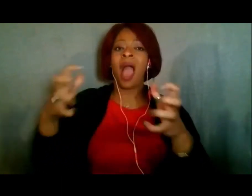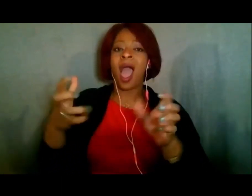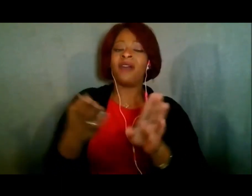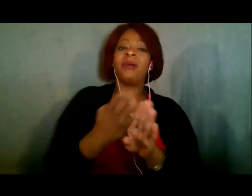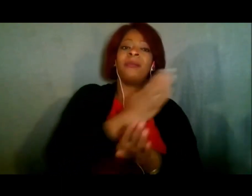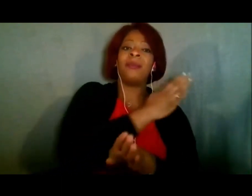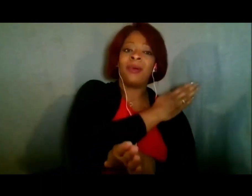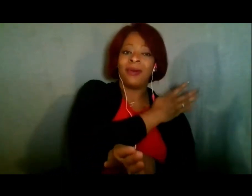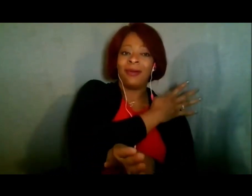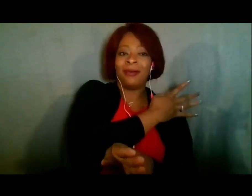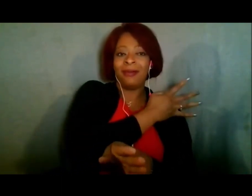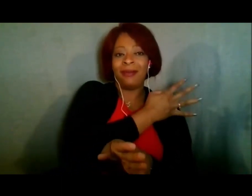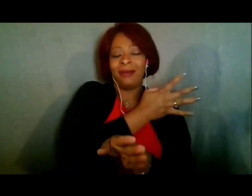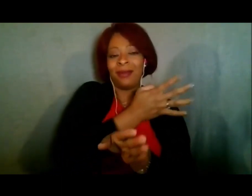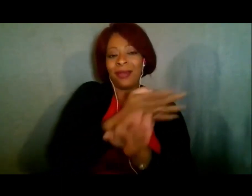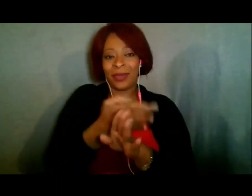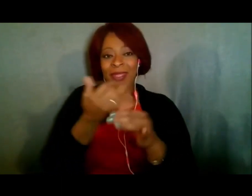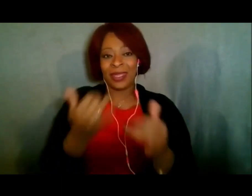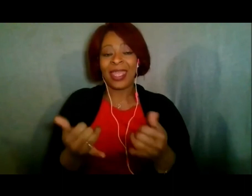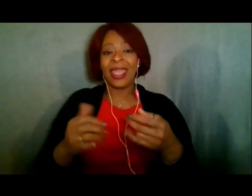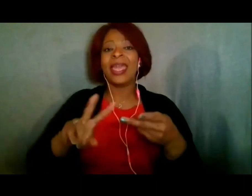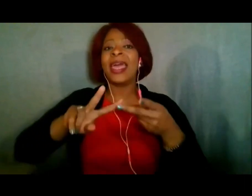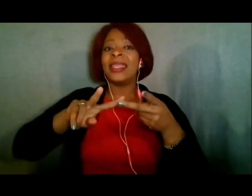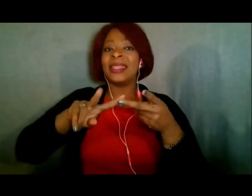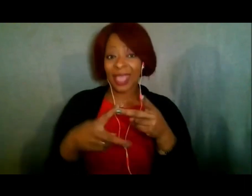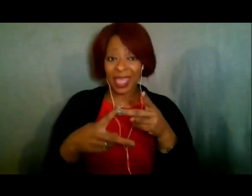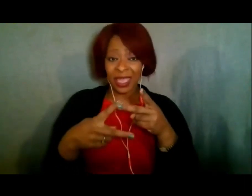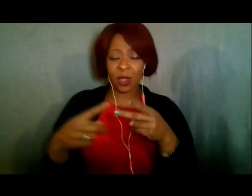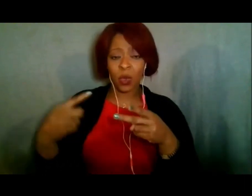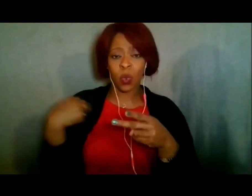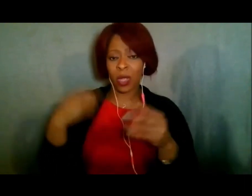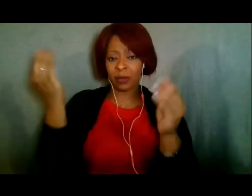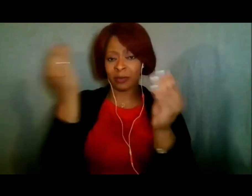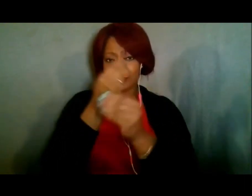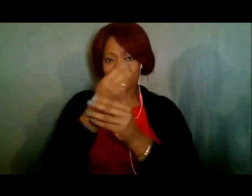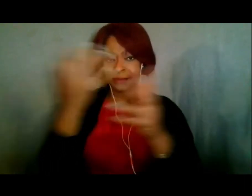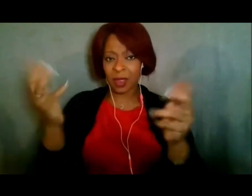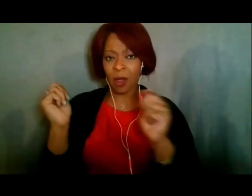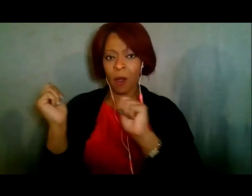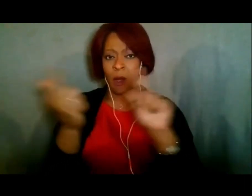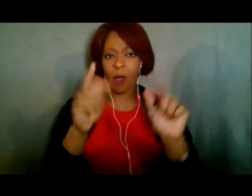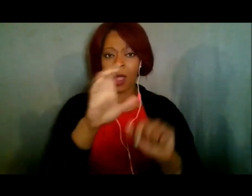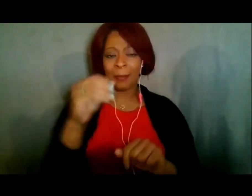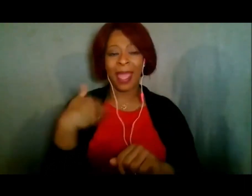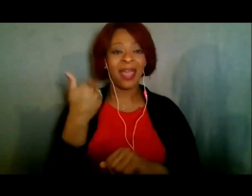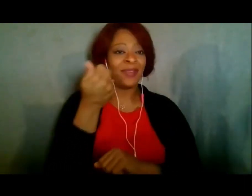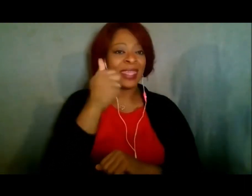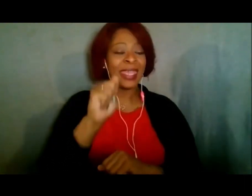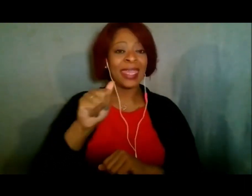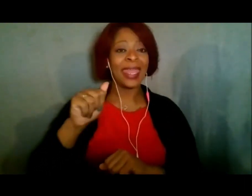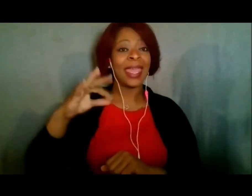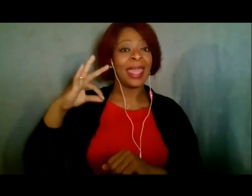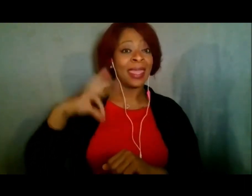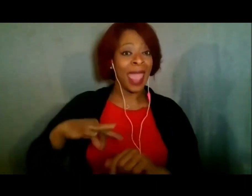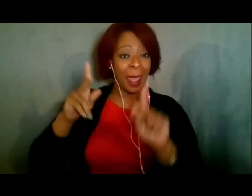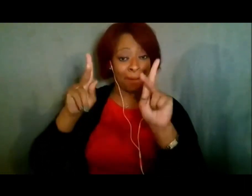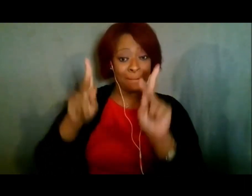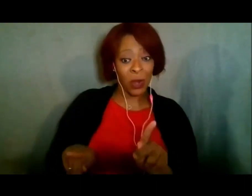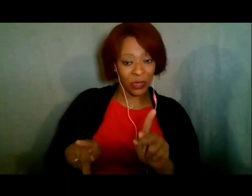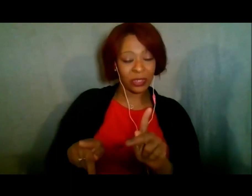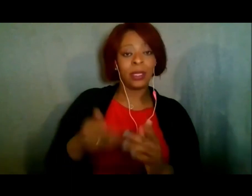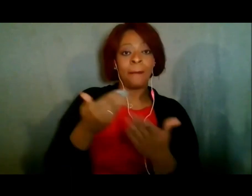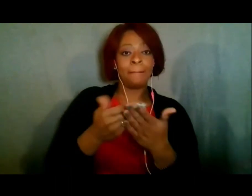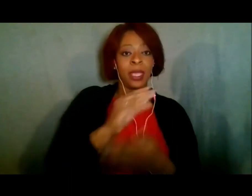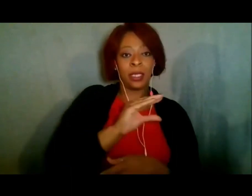start. The second part is we told every company that had any kind of candidate, here's the